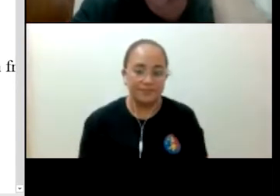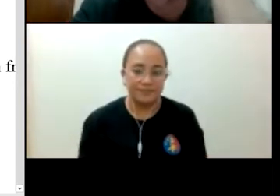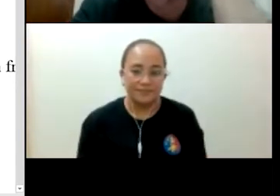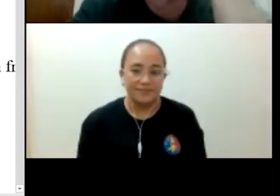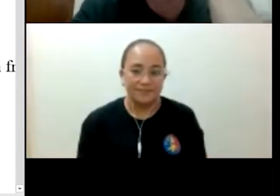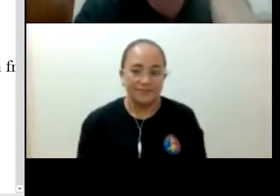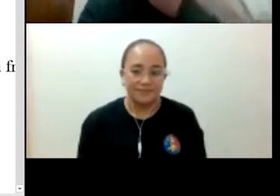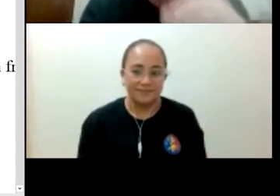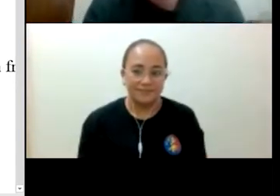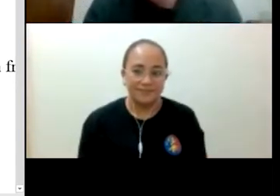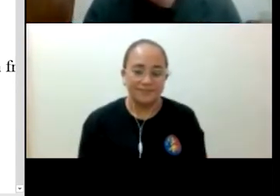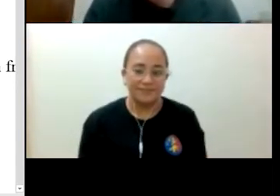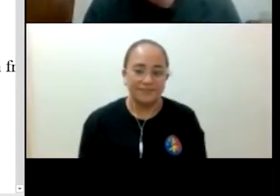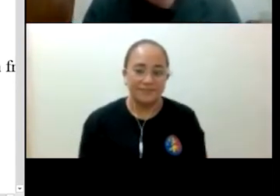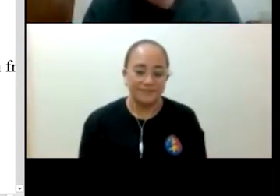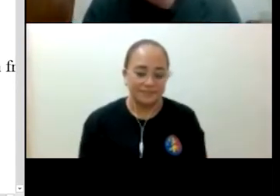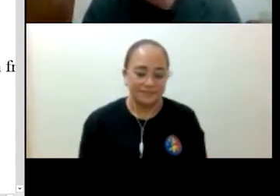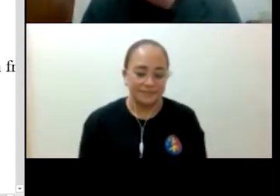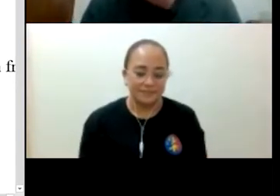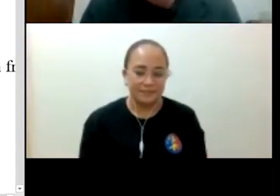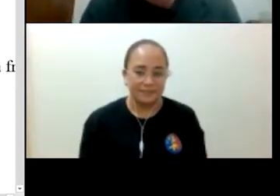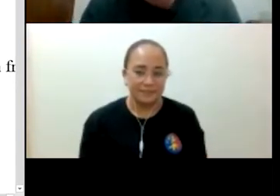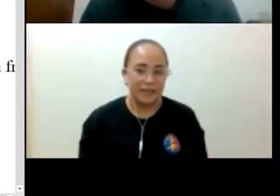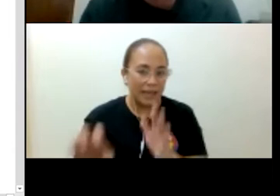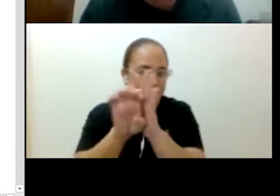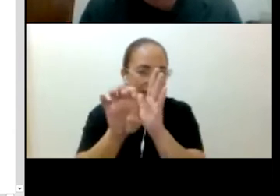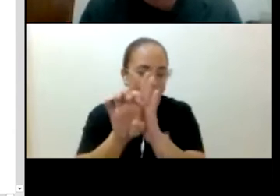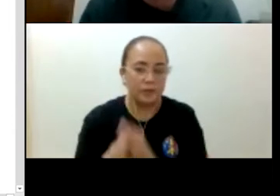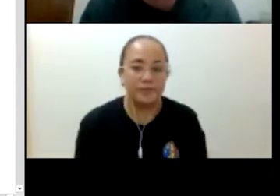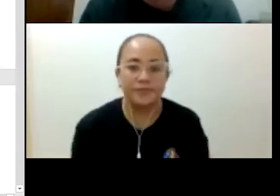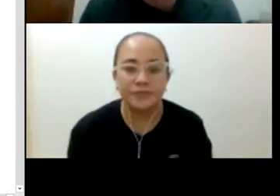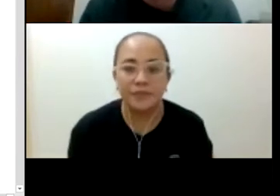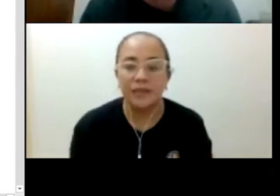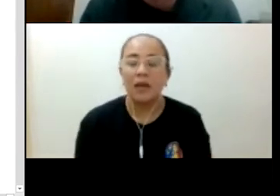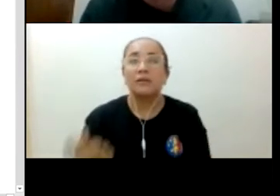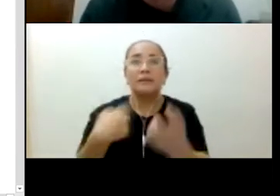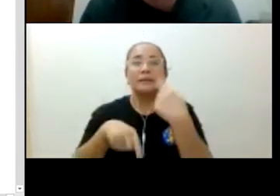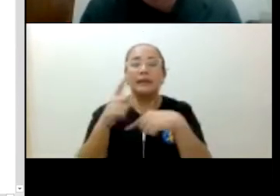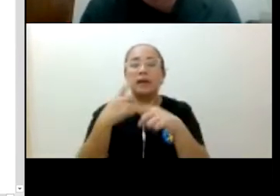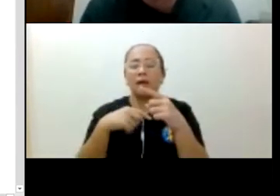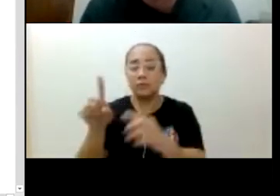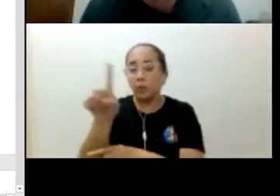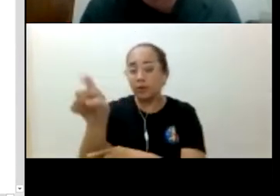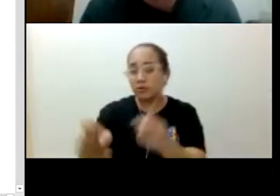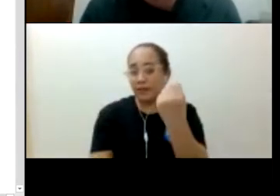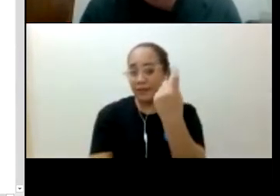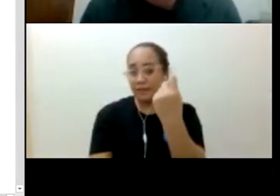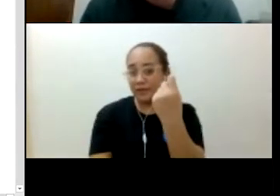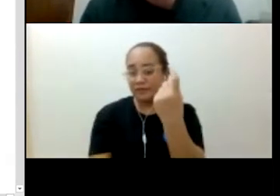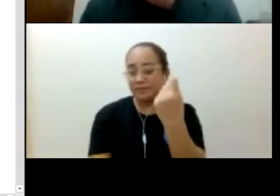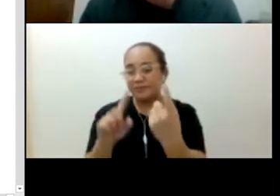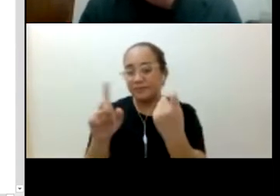Yes, sir. Okay, so for example, also question 11.